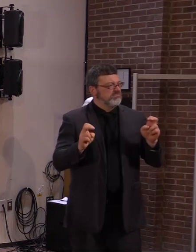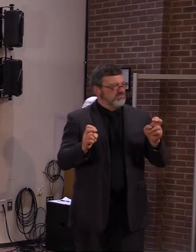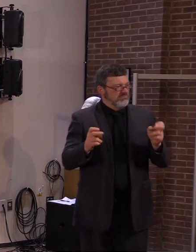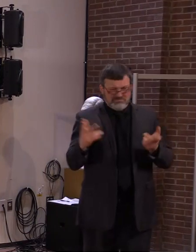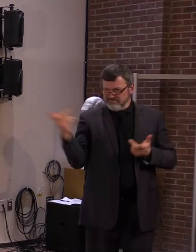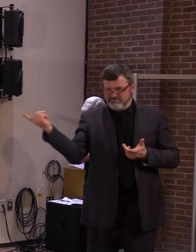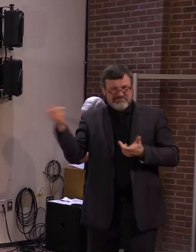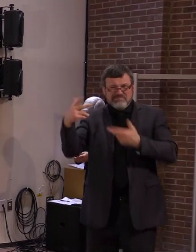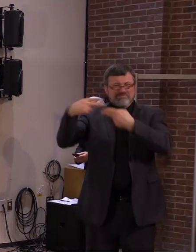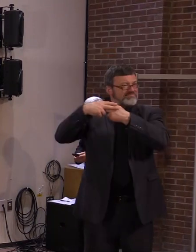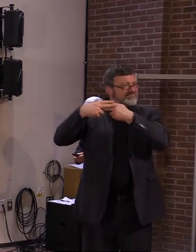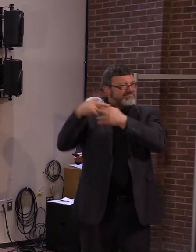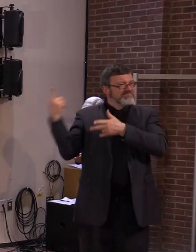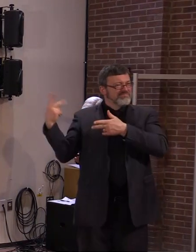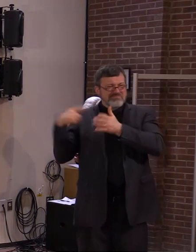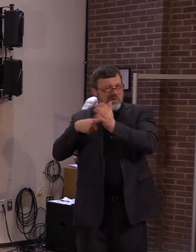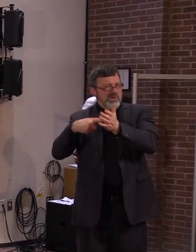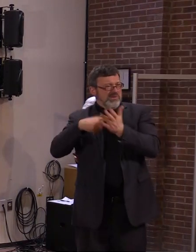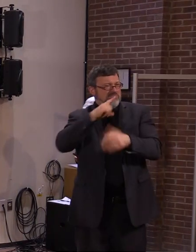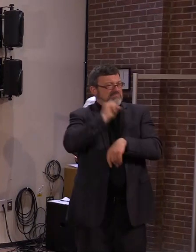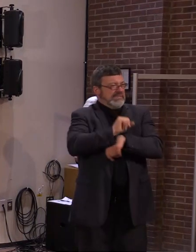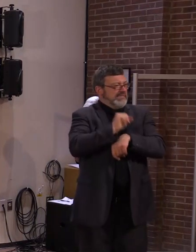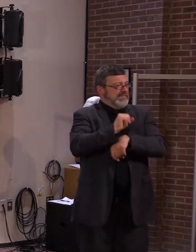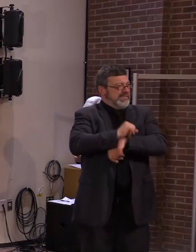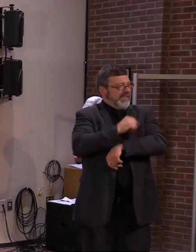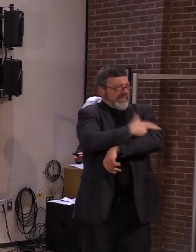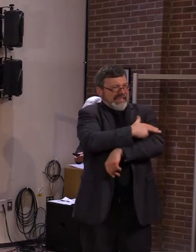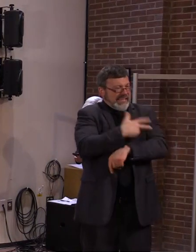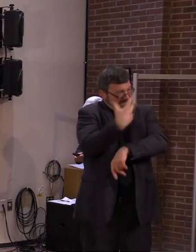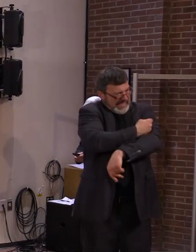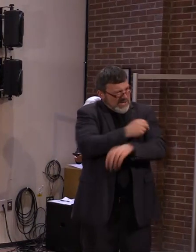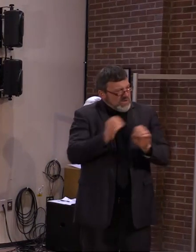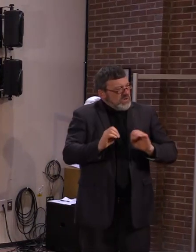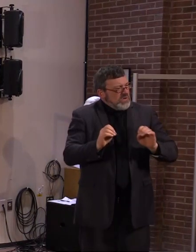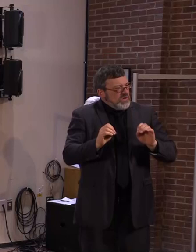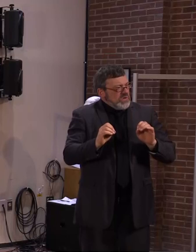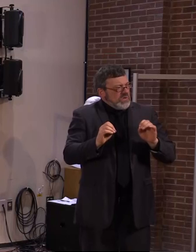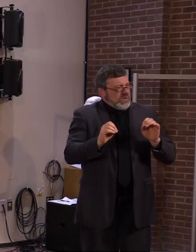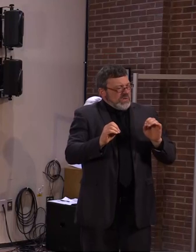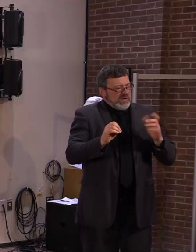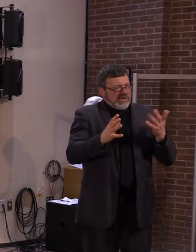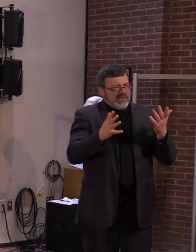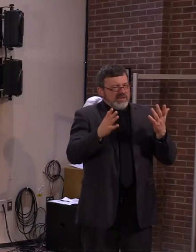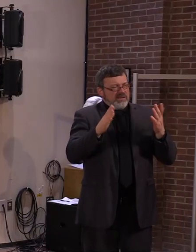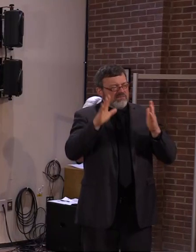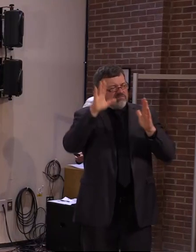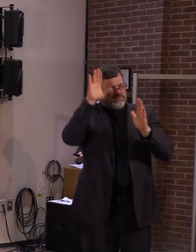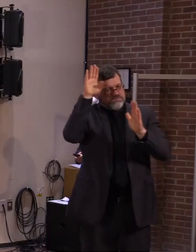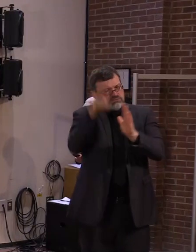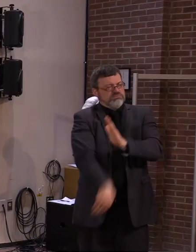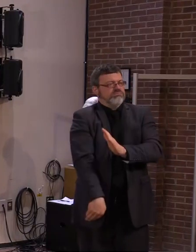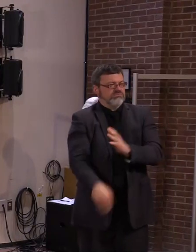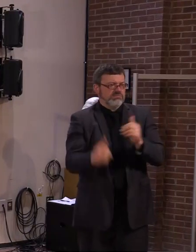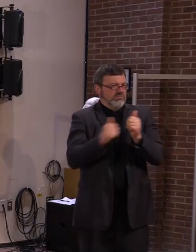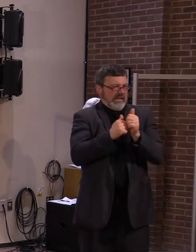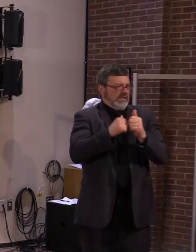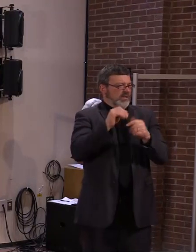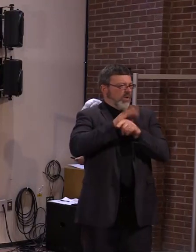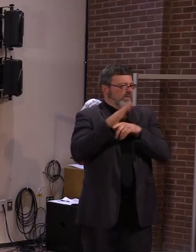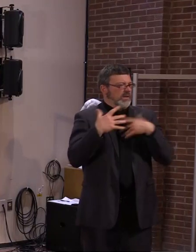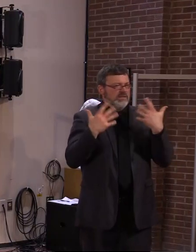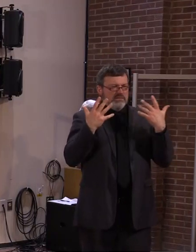if you get tested early on when you are ill, you still have time to take advantage of